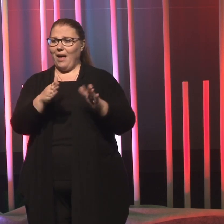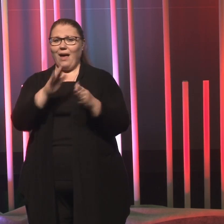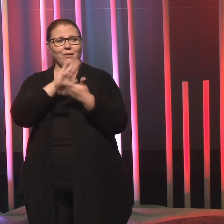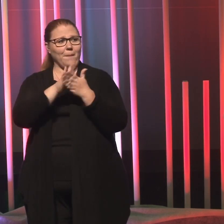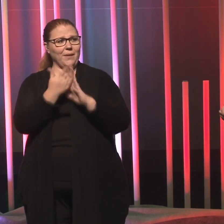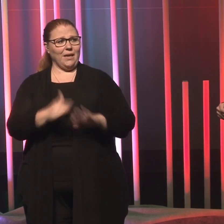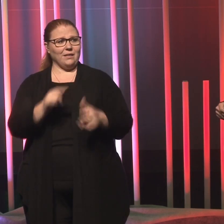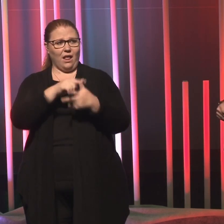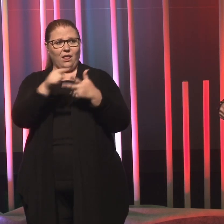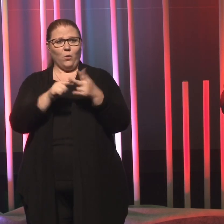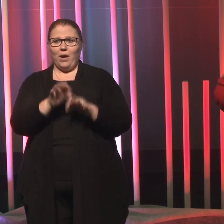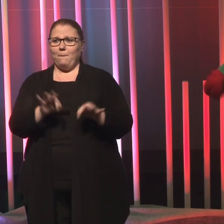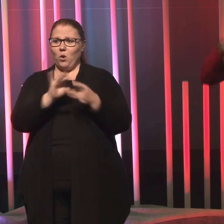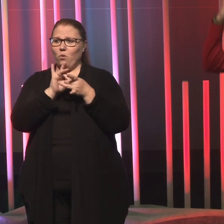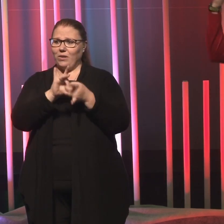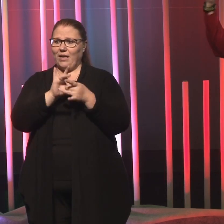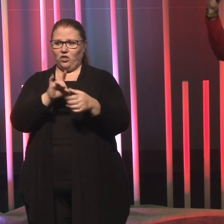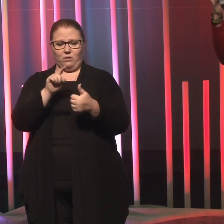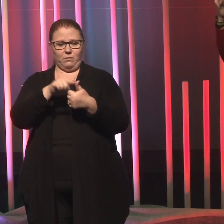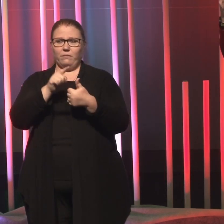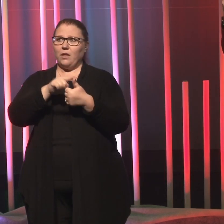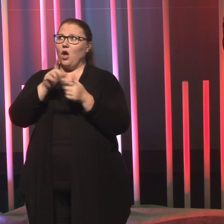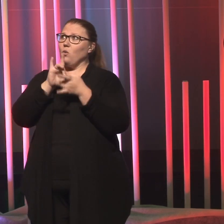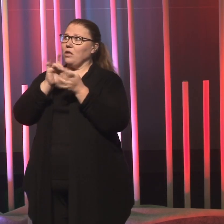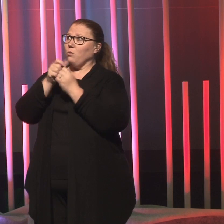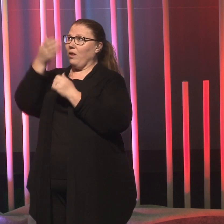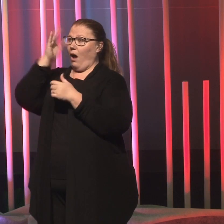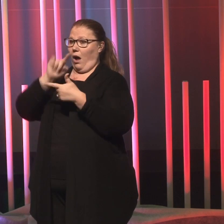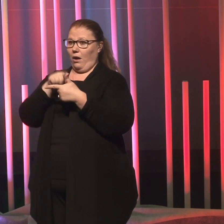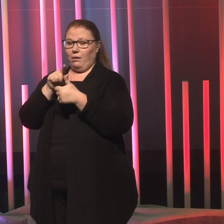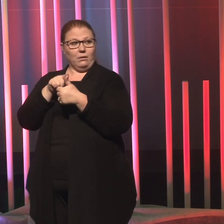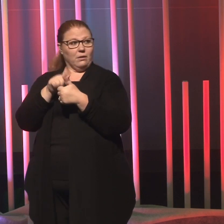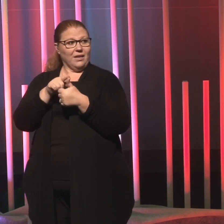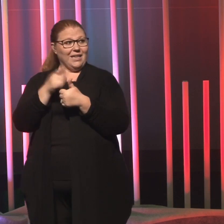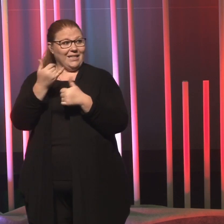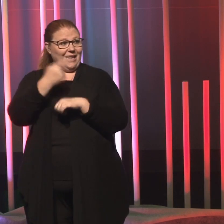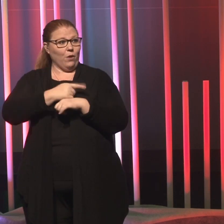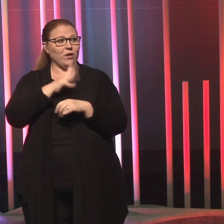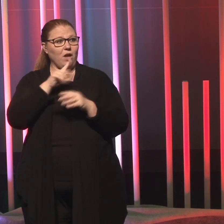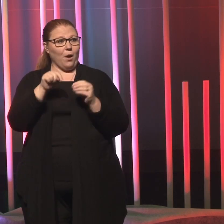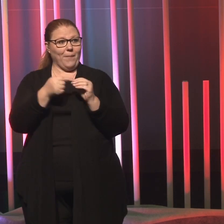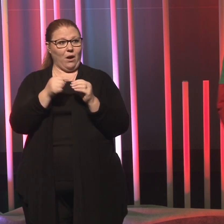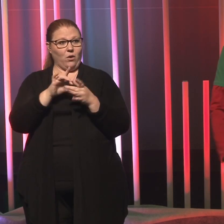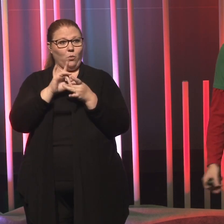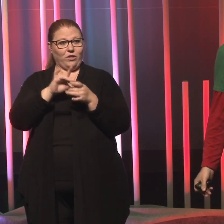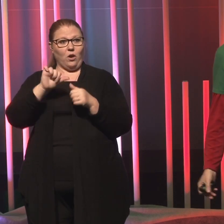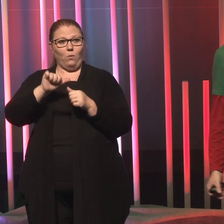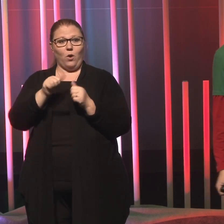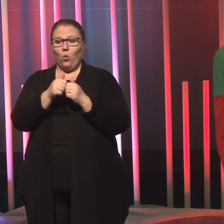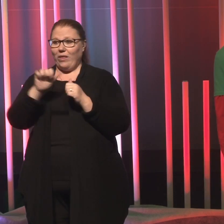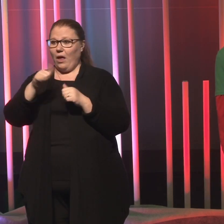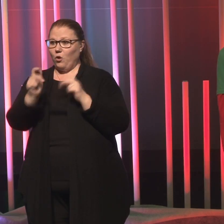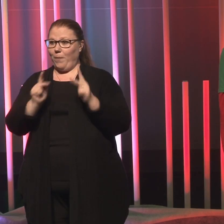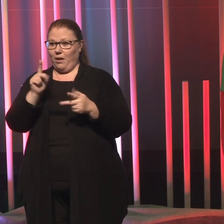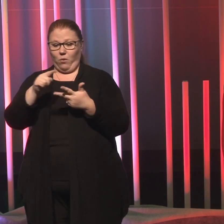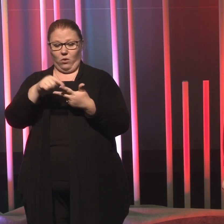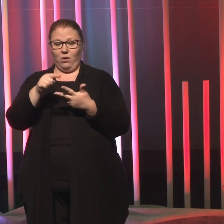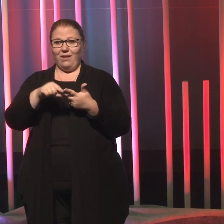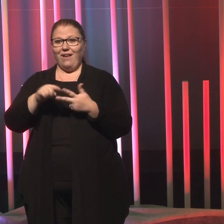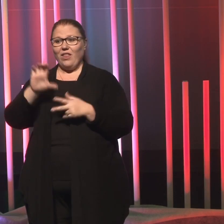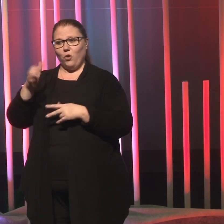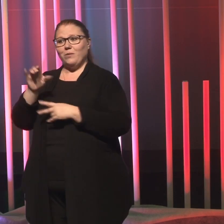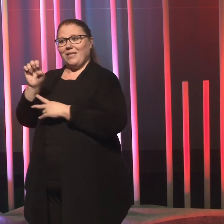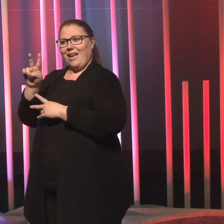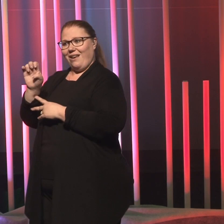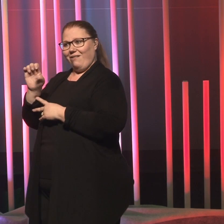key relationships in our lives. Our relationship with God. Today we're going to talk about our relationship with others, and then on Christmas Eve we're going to talk about our